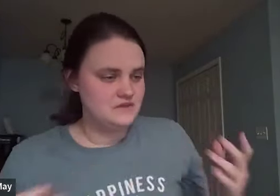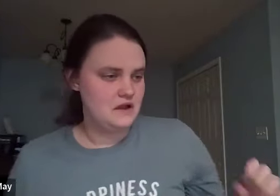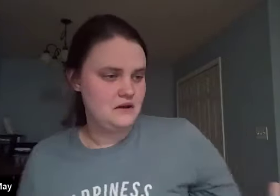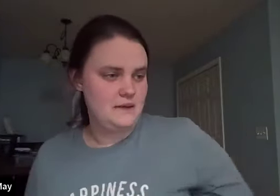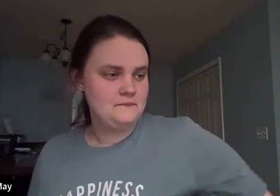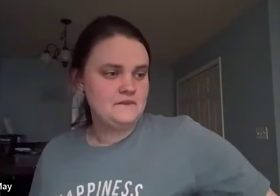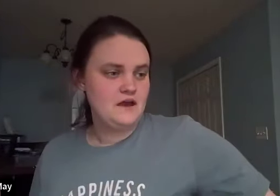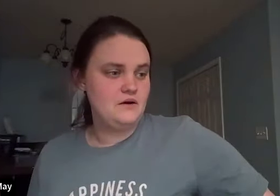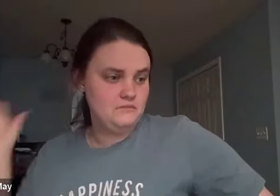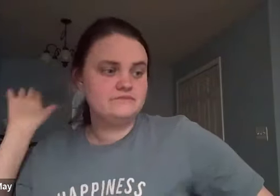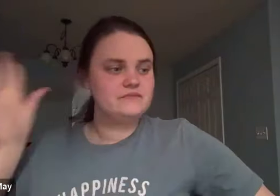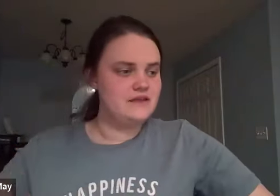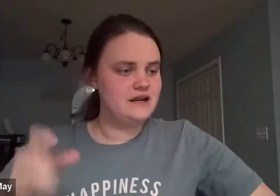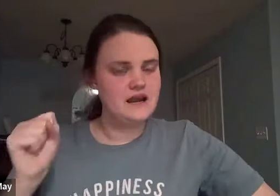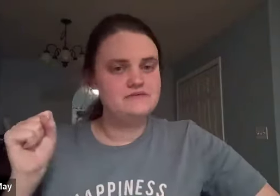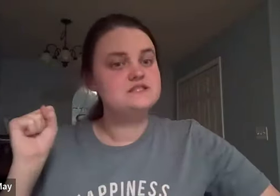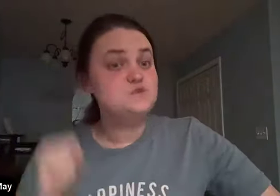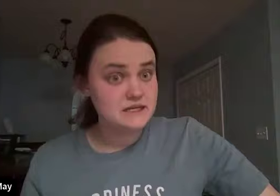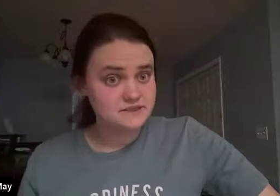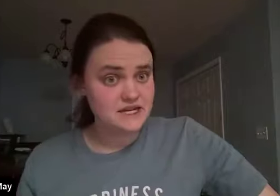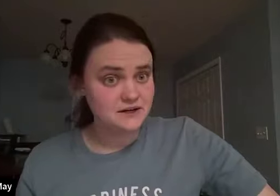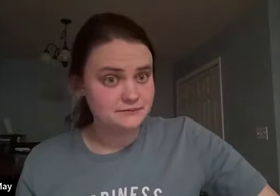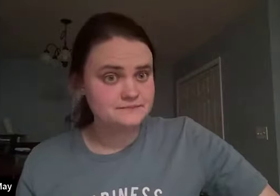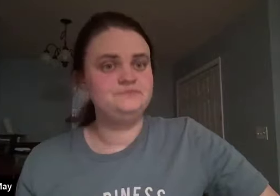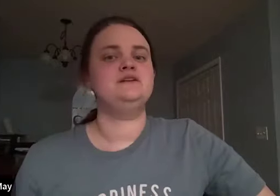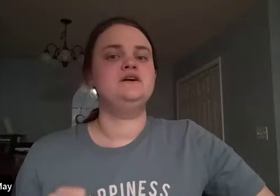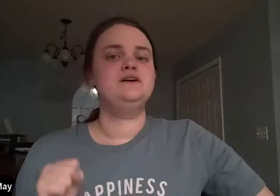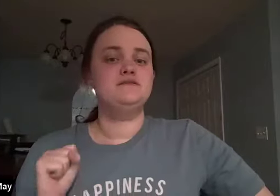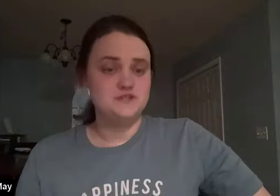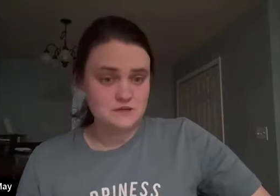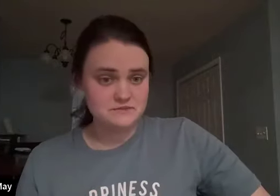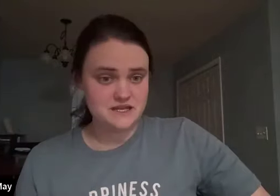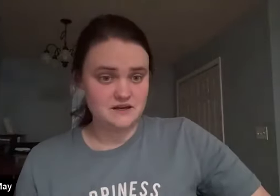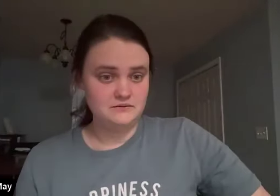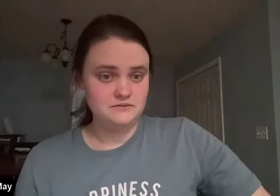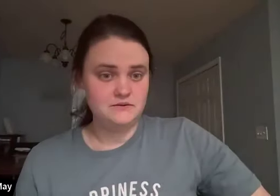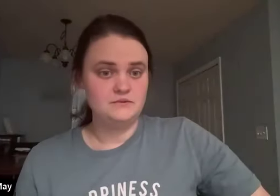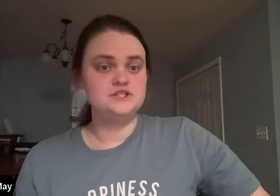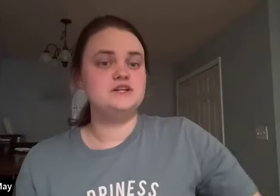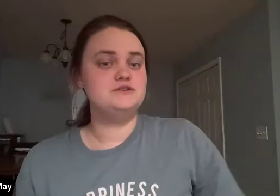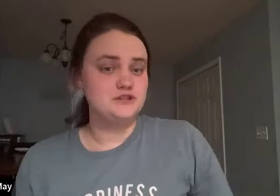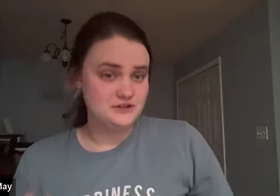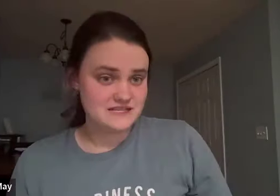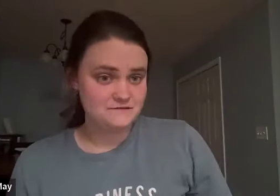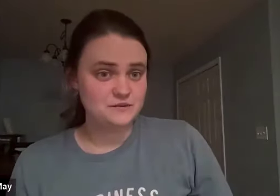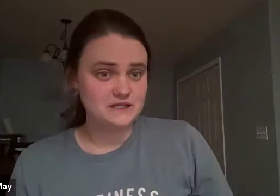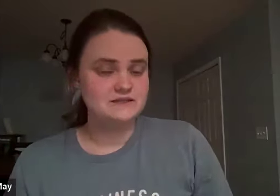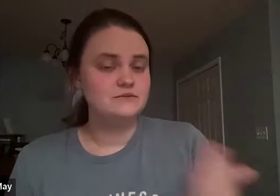this. Okay. Oh, and then I got to add the sweet potato. For sweet potato, what you're going to do is you're going to do the sign for sweet, which